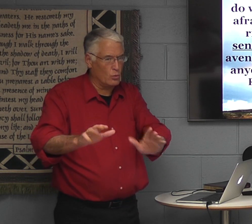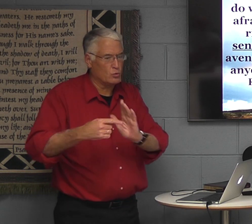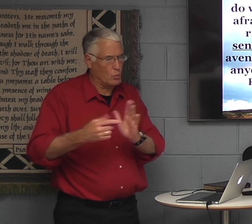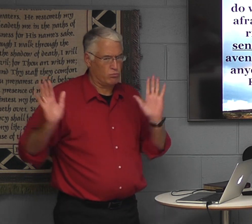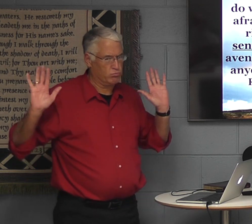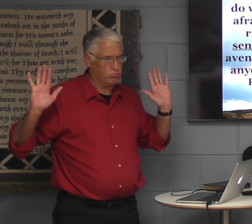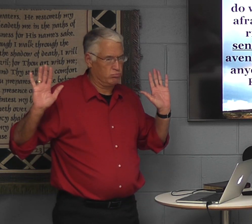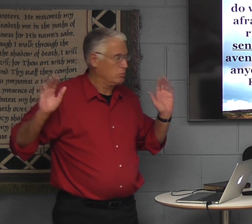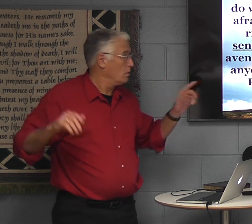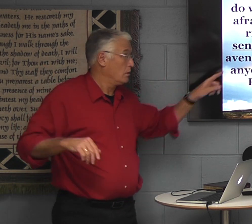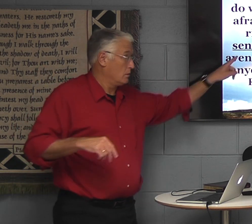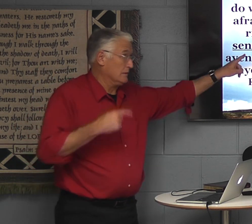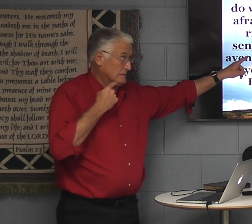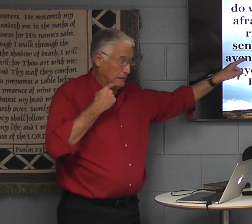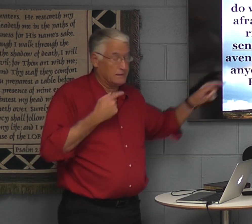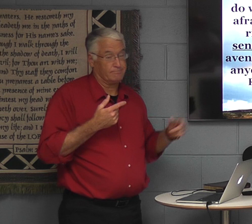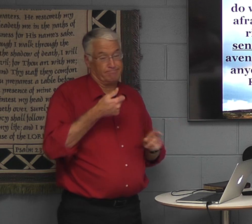But it does show that they have authority.